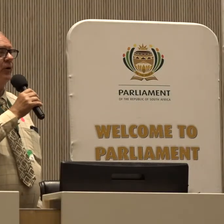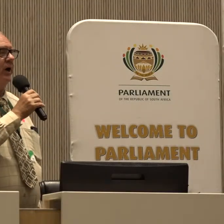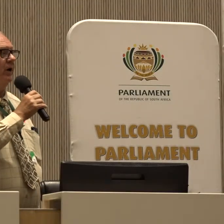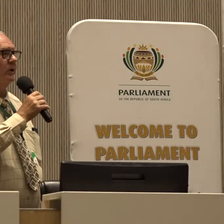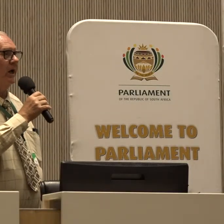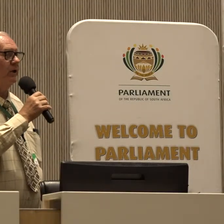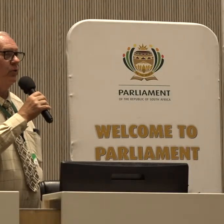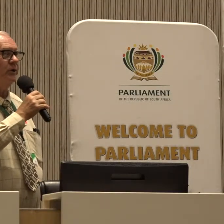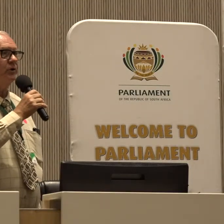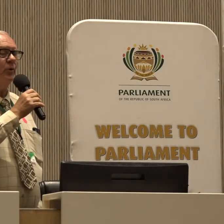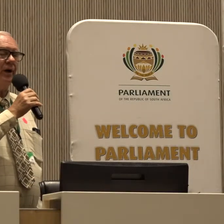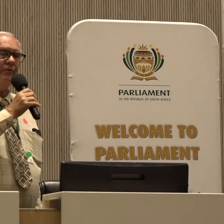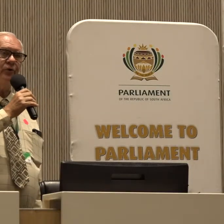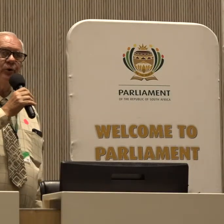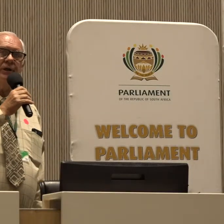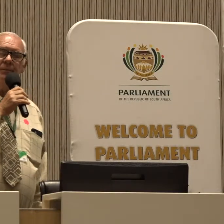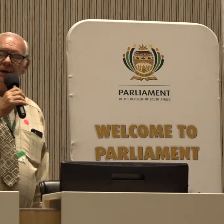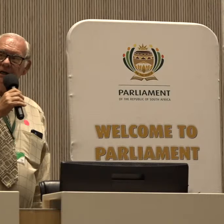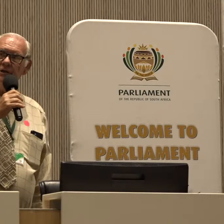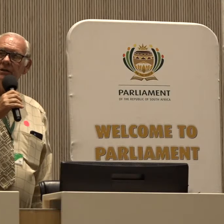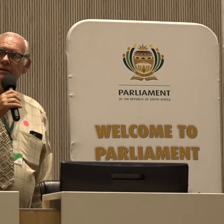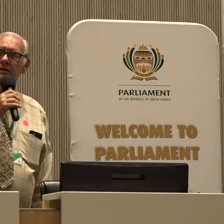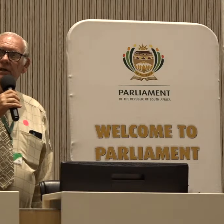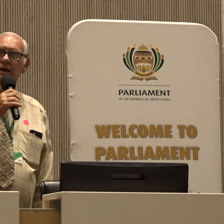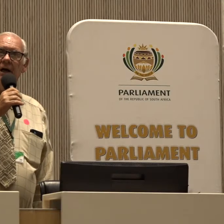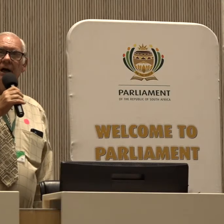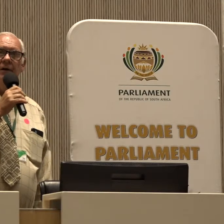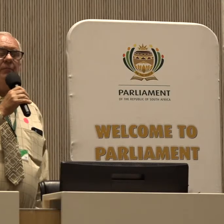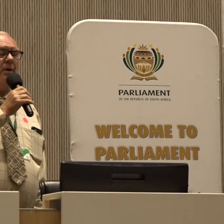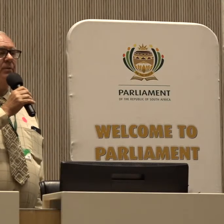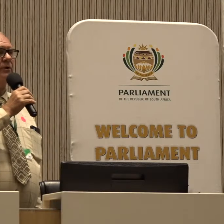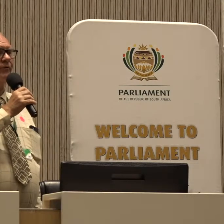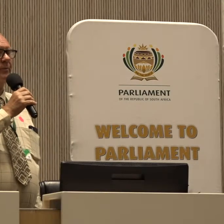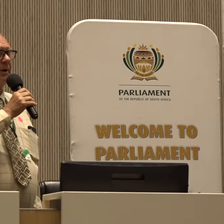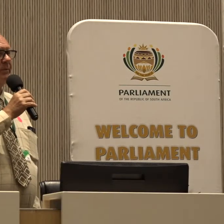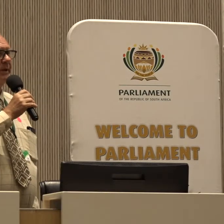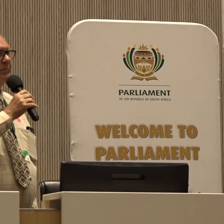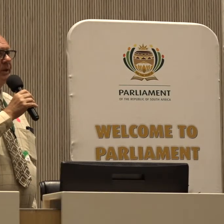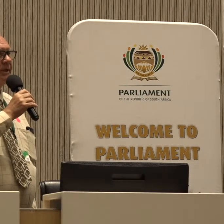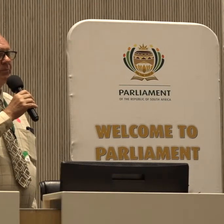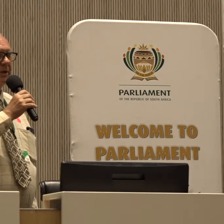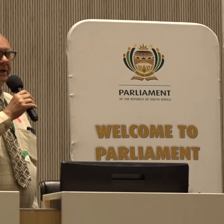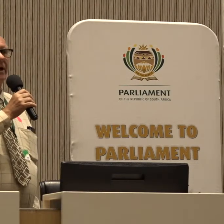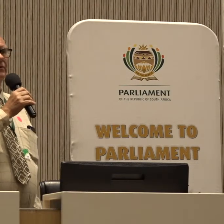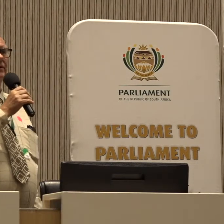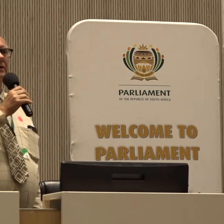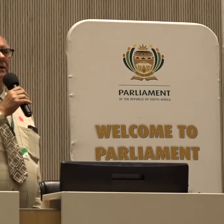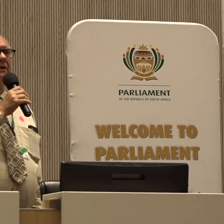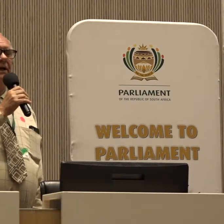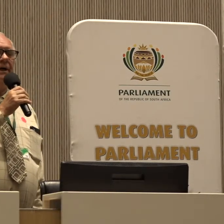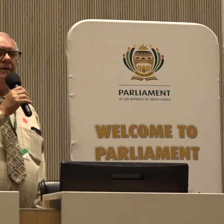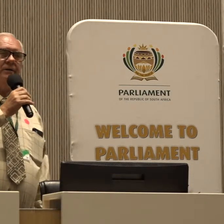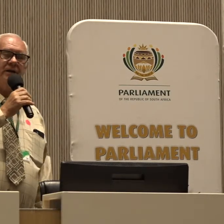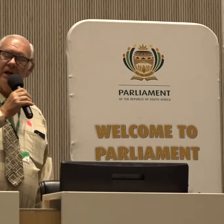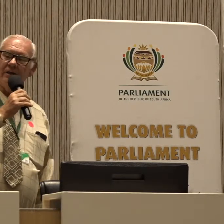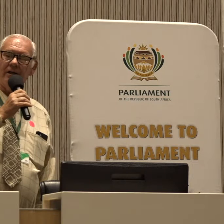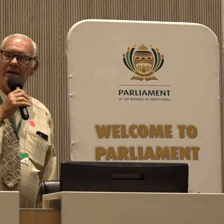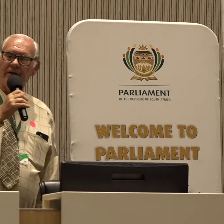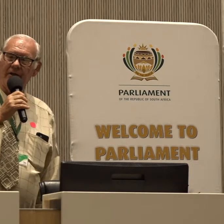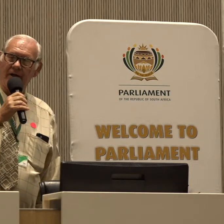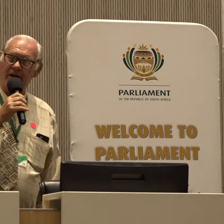therefore I would like to wish you well for your deliberations members of the public please speak out